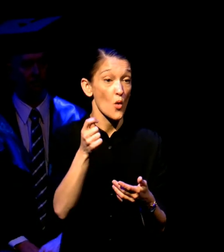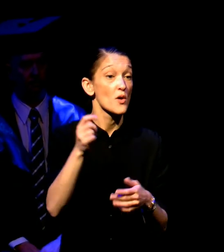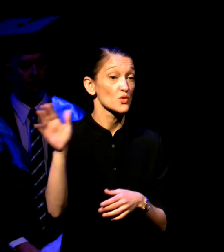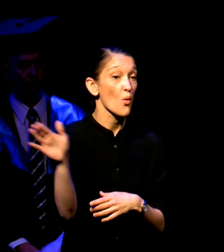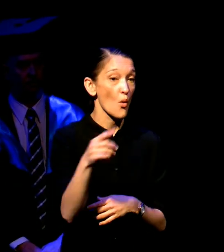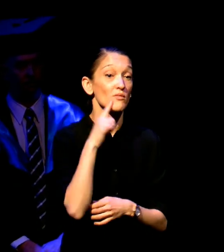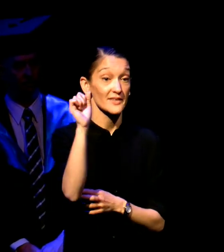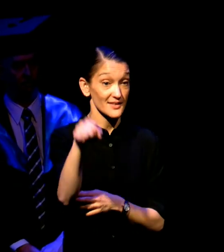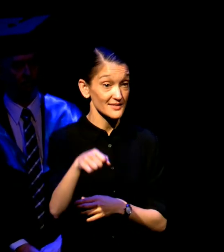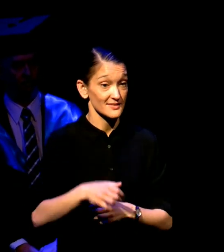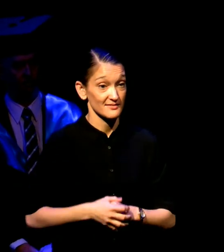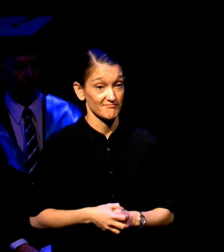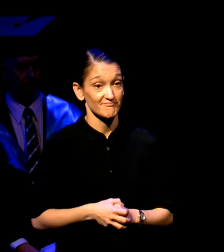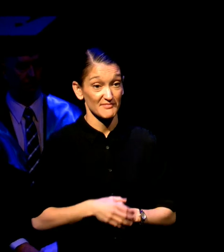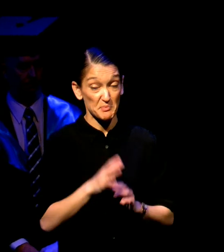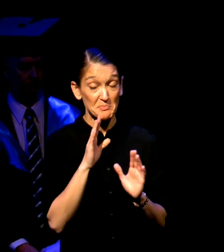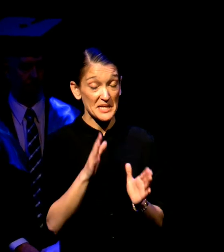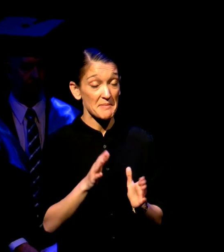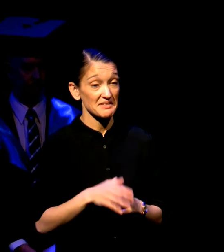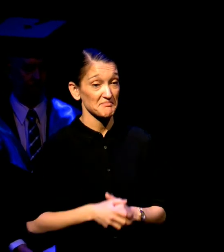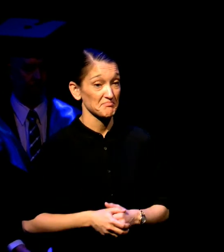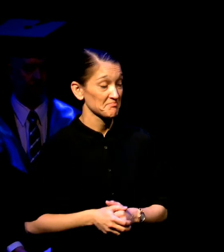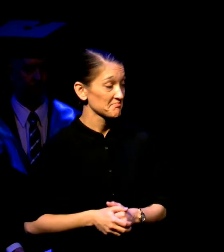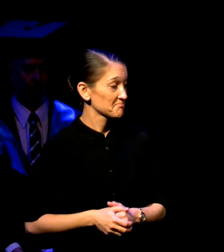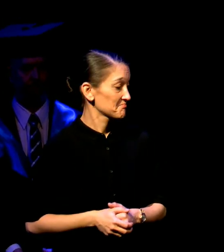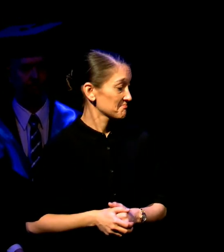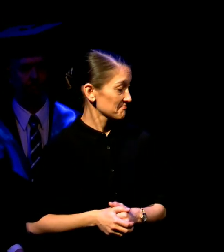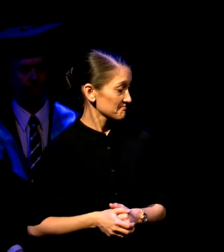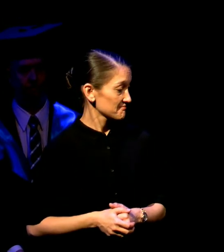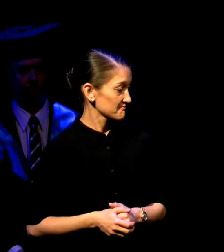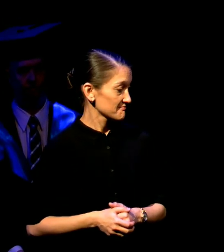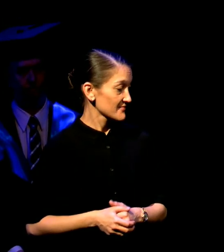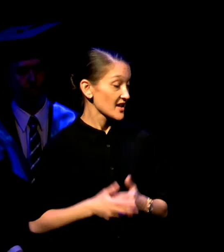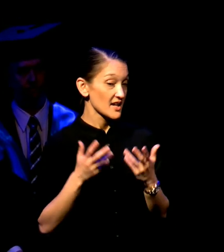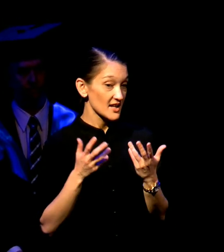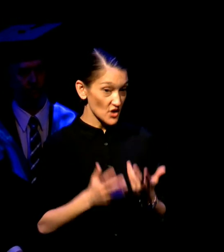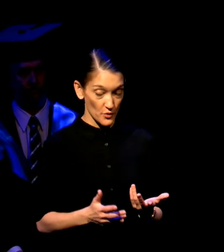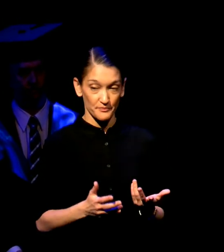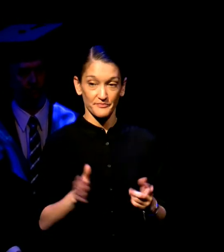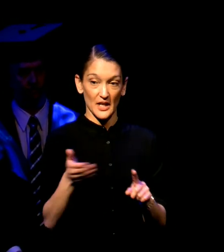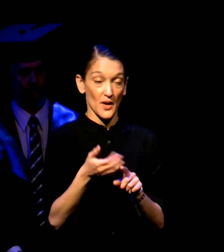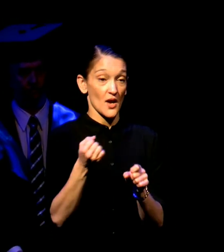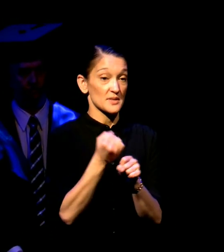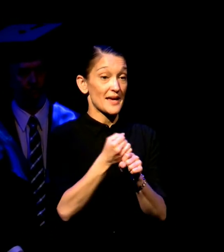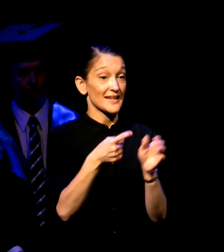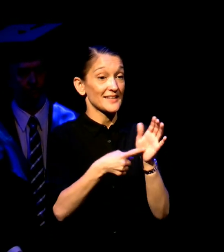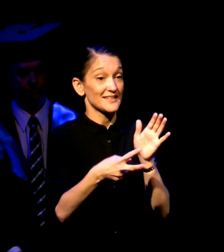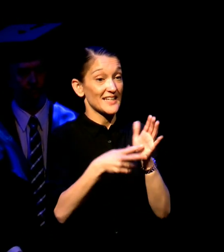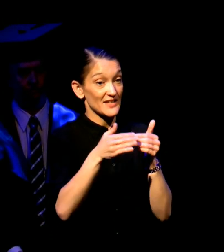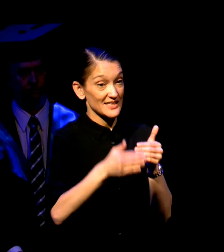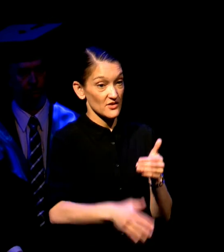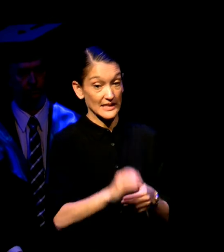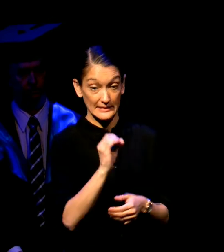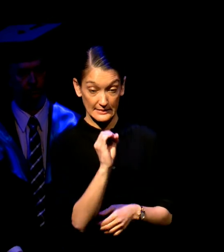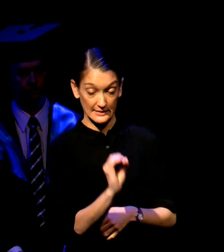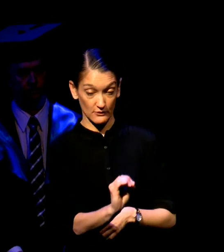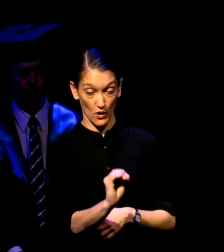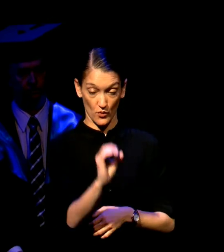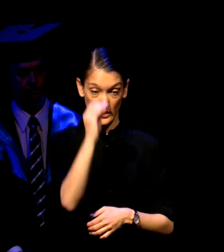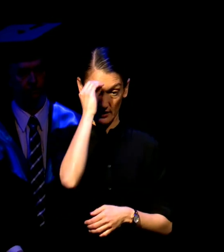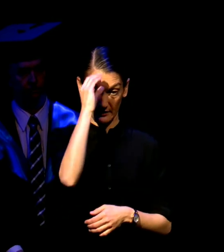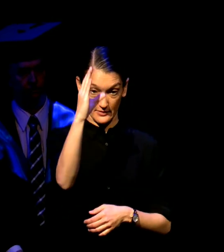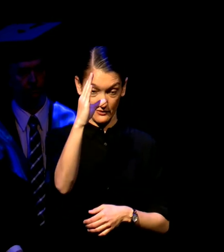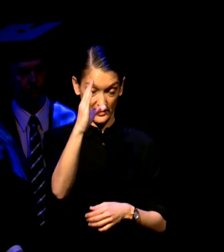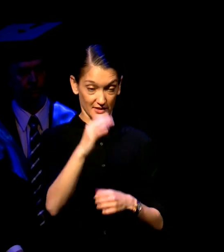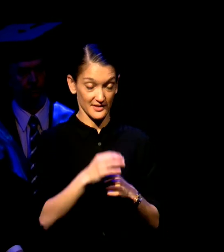them will say yes. It's incredible. So I was making a TV series with zero experience of TV, but a wealth in putting on a